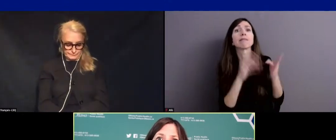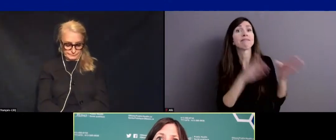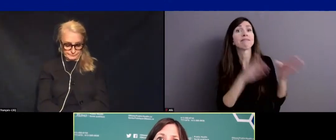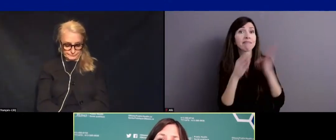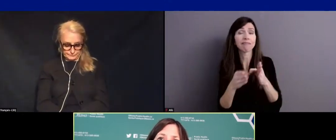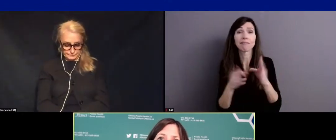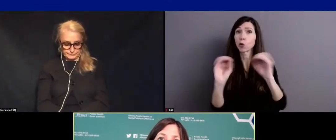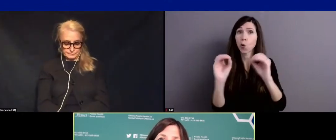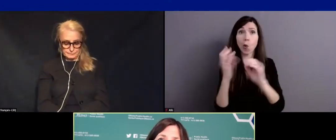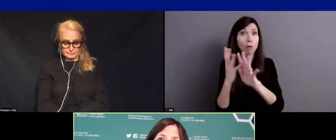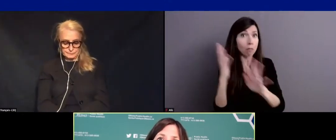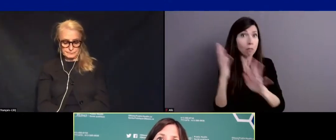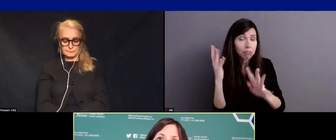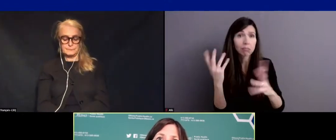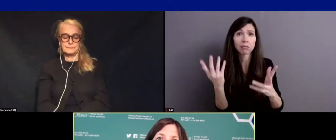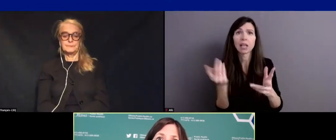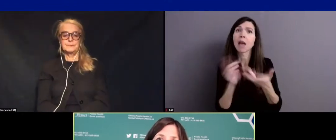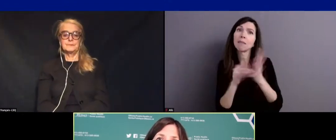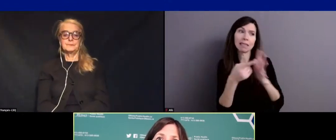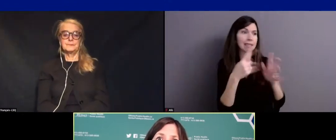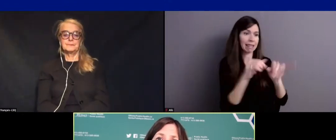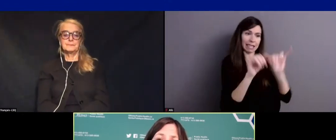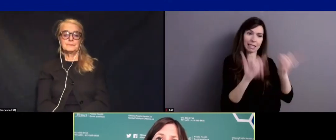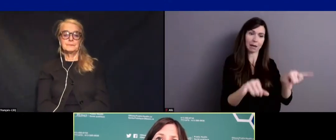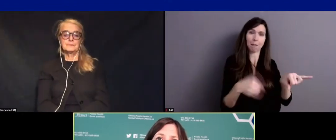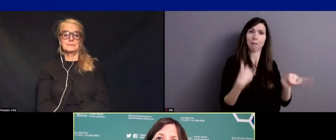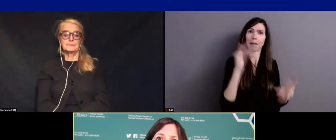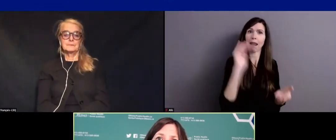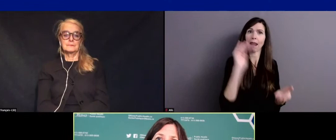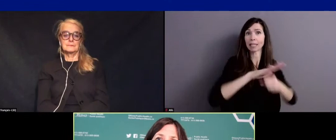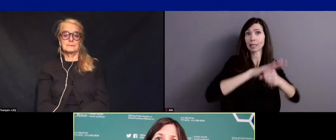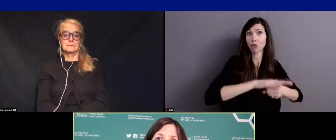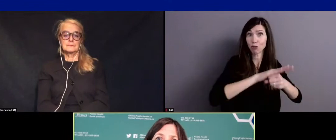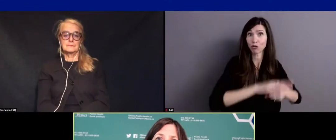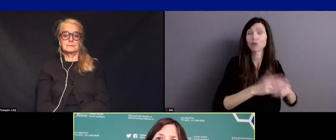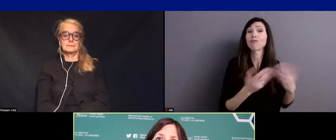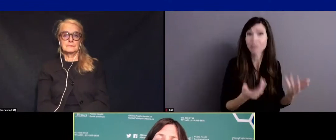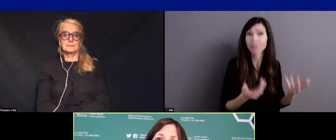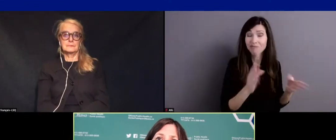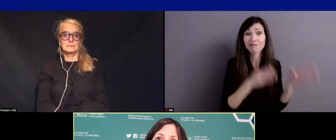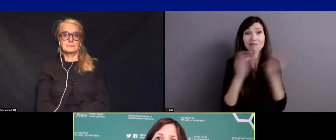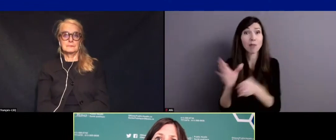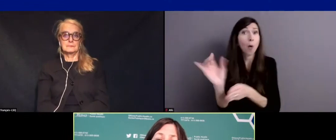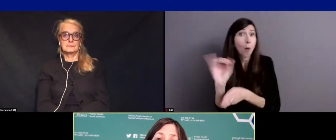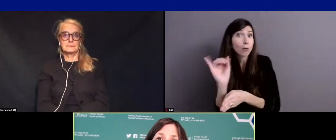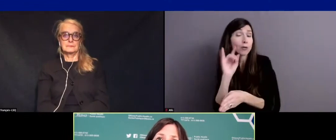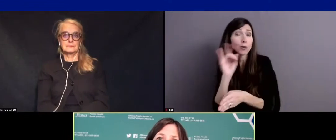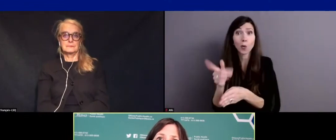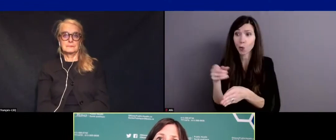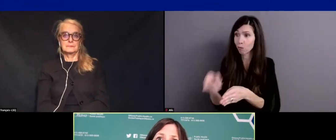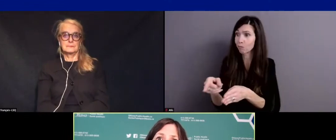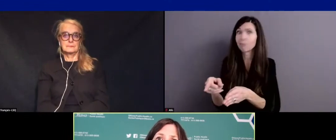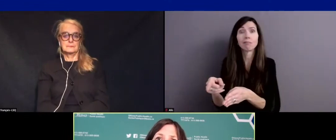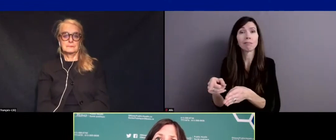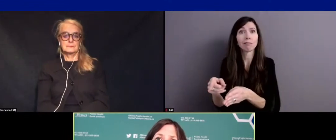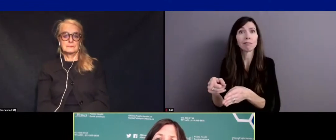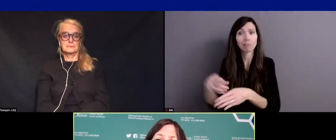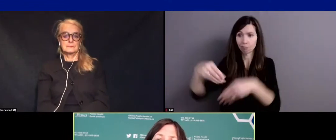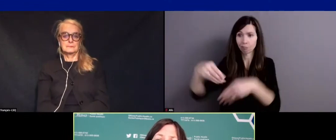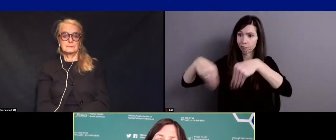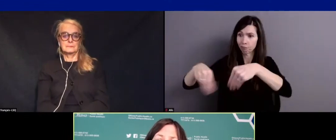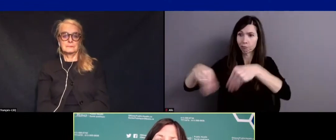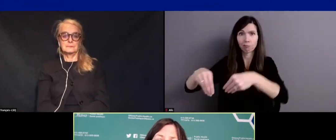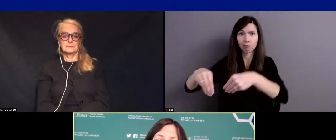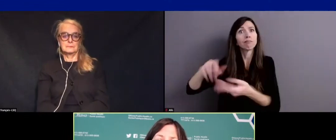testing system. The opportunity for pharmacies to do their part or for people who are asymptomatic,